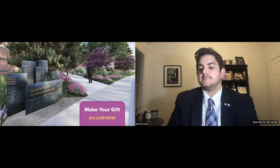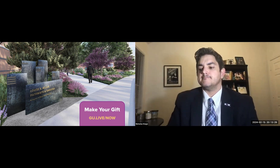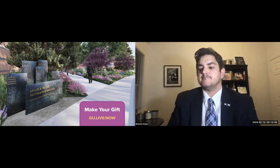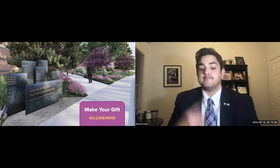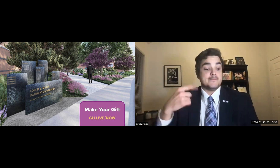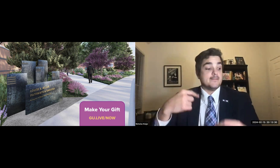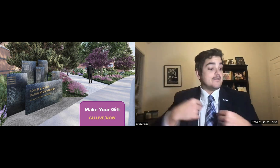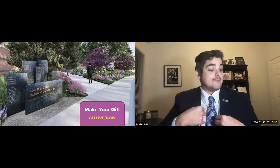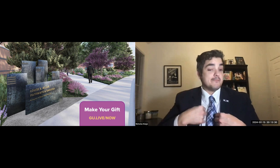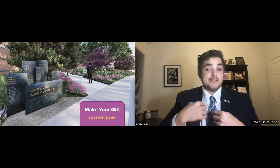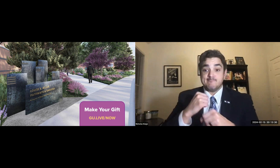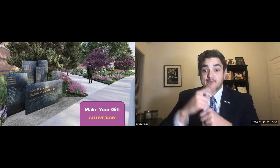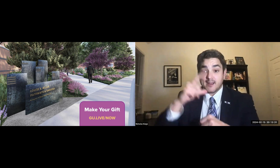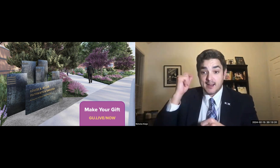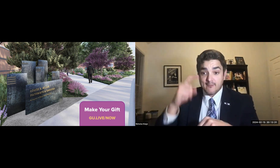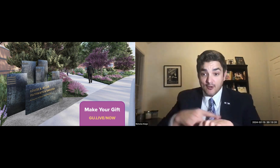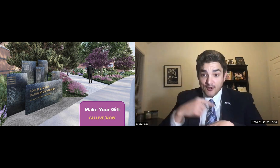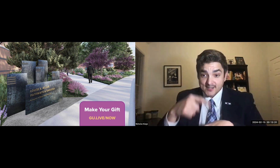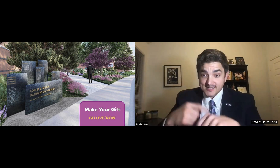gift.